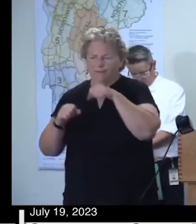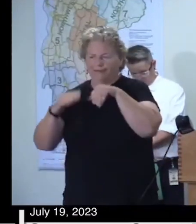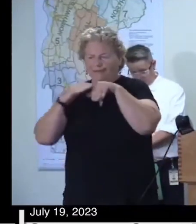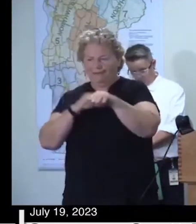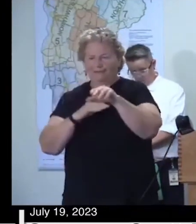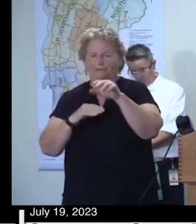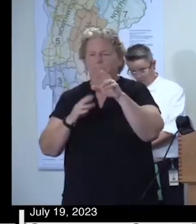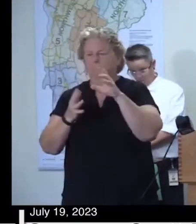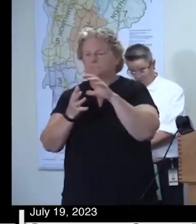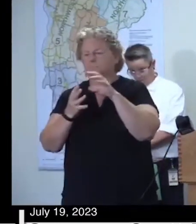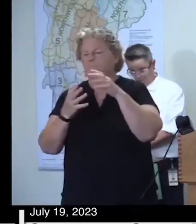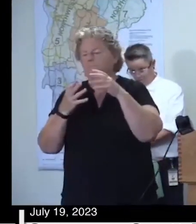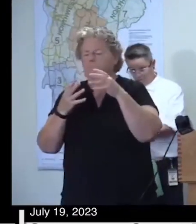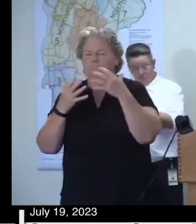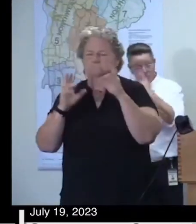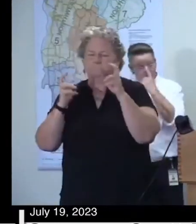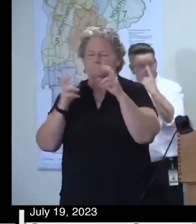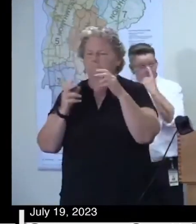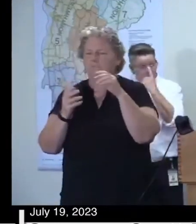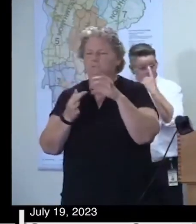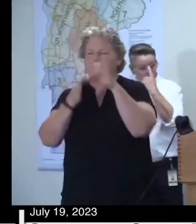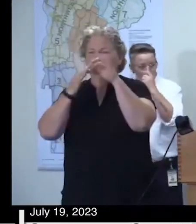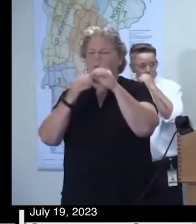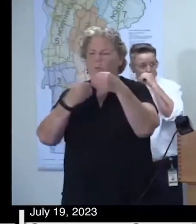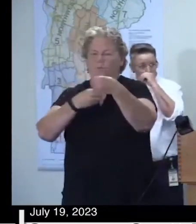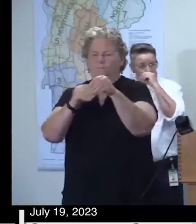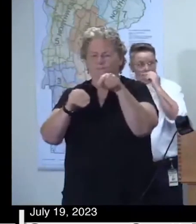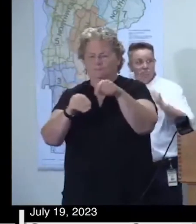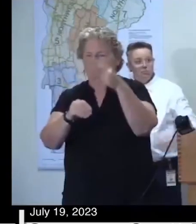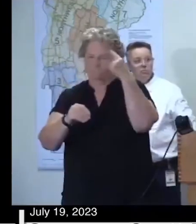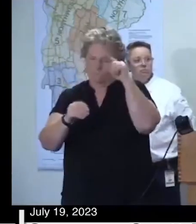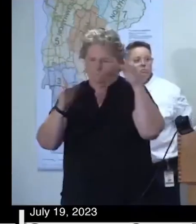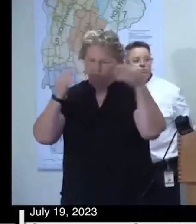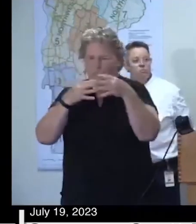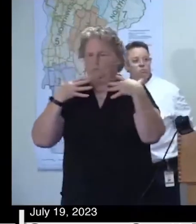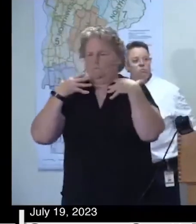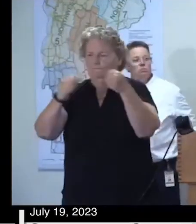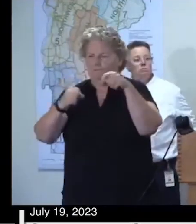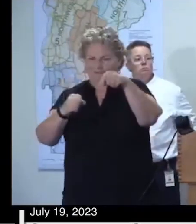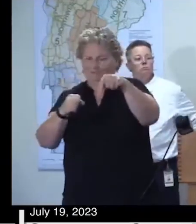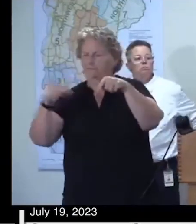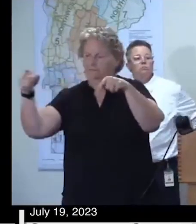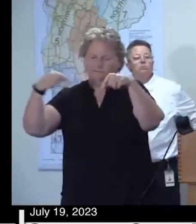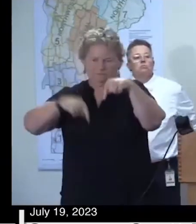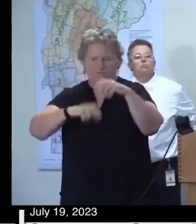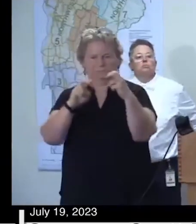up. So those aren't up and running quite yet? We have mobile registration intake centers